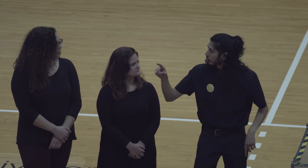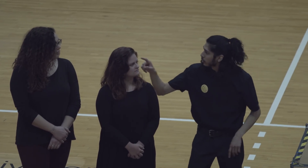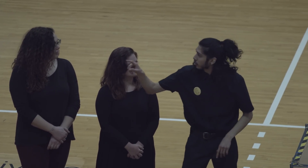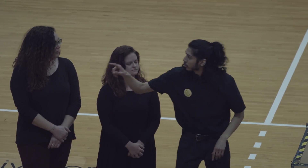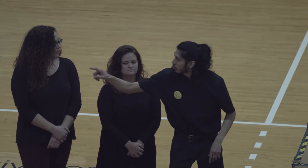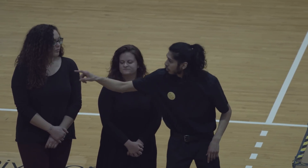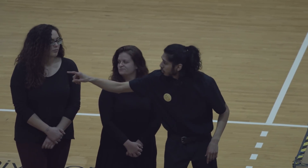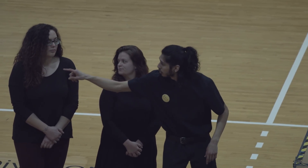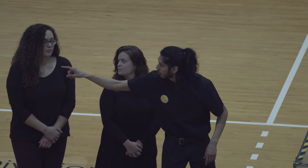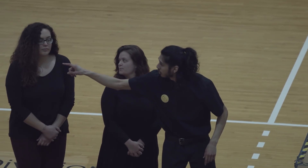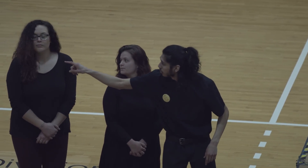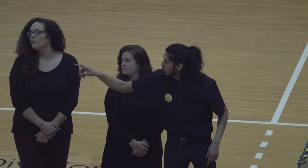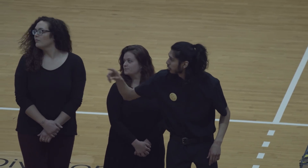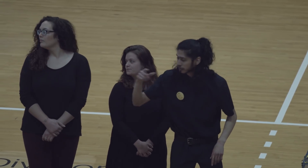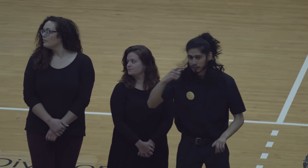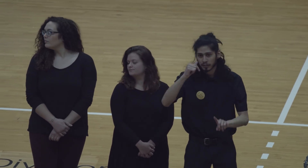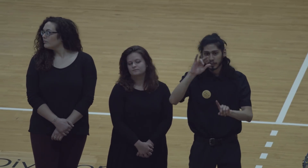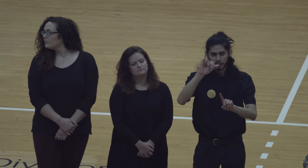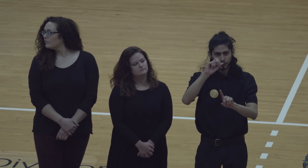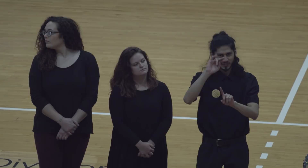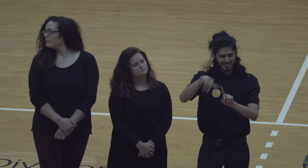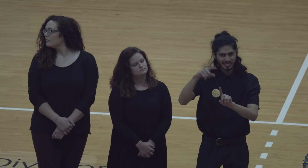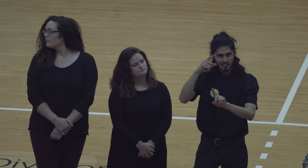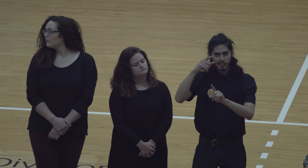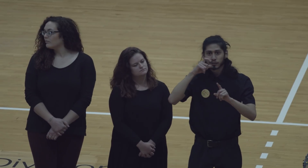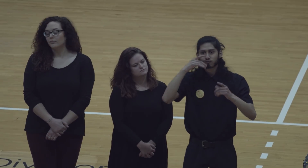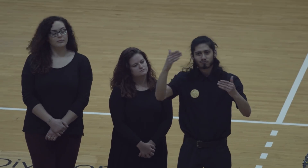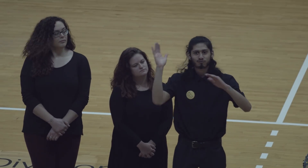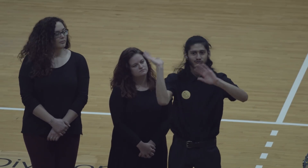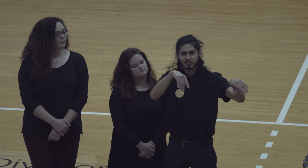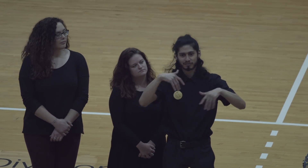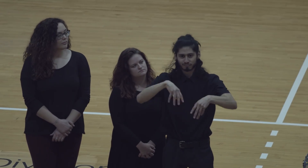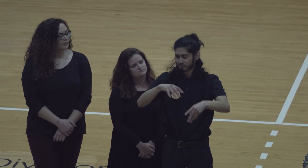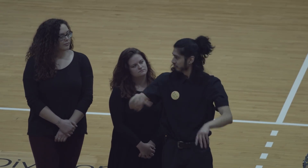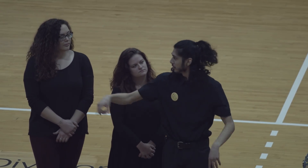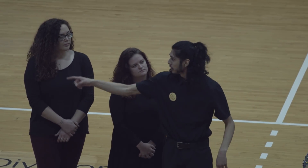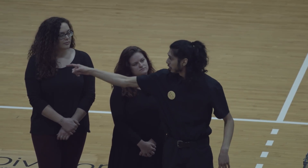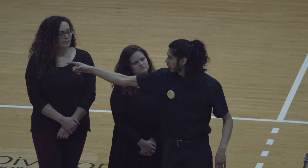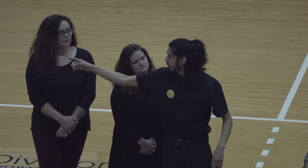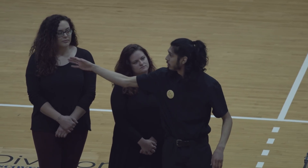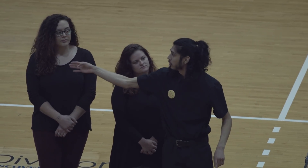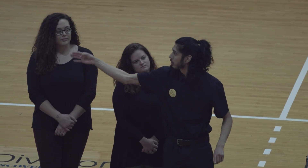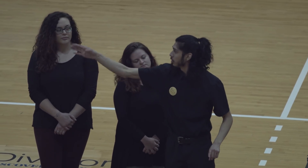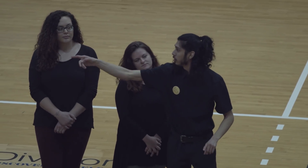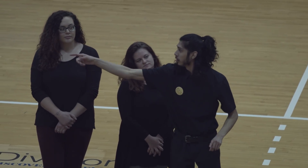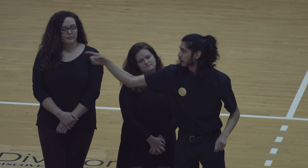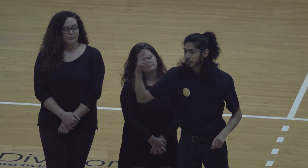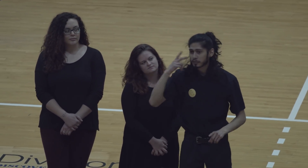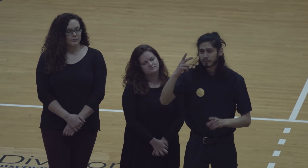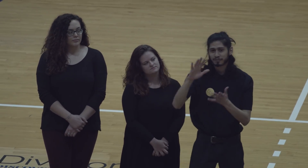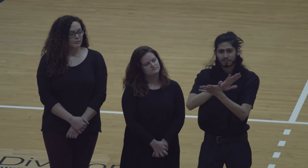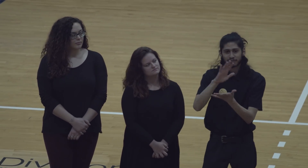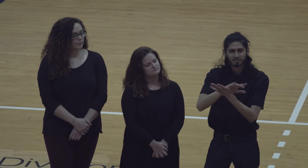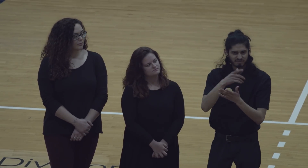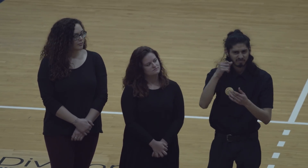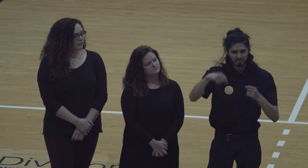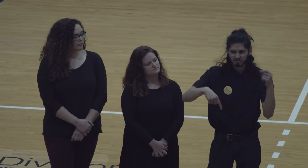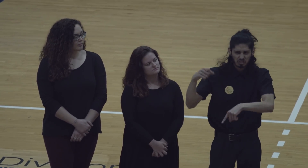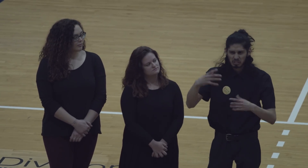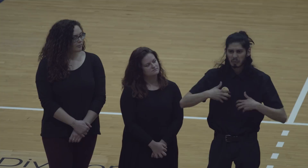nonetheless. And we have an image over here. Let's see, there's Gary Olson right there when he's telling everybody, go ahead, go, march. And then you can